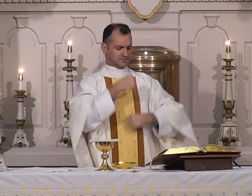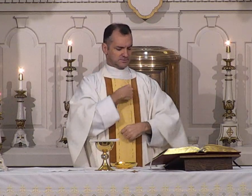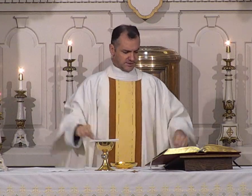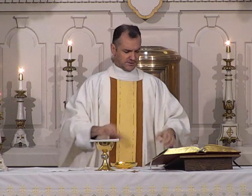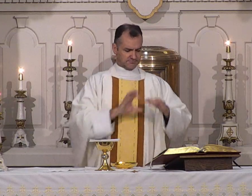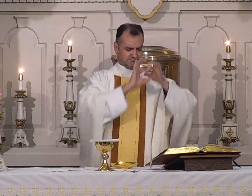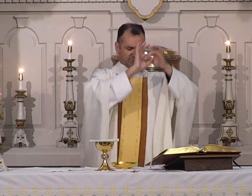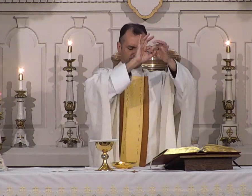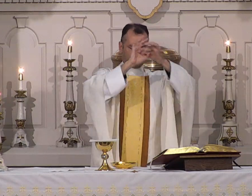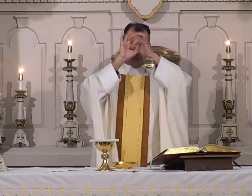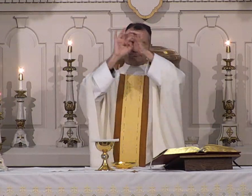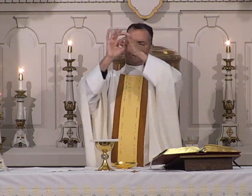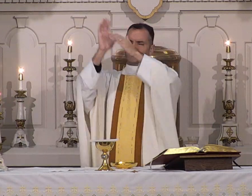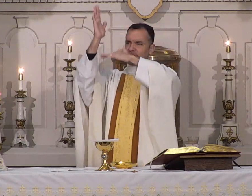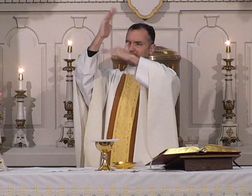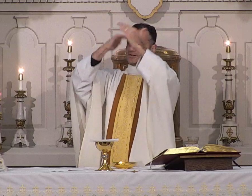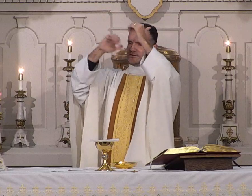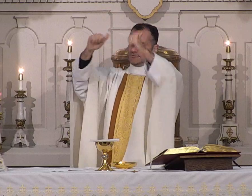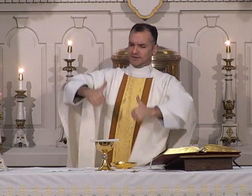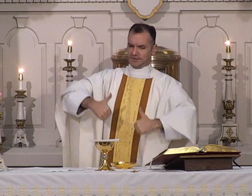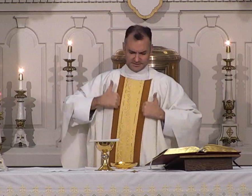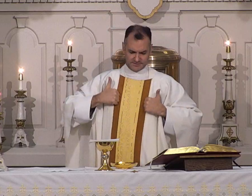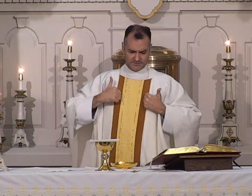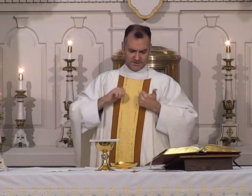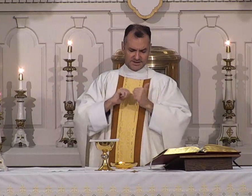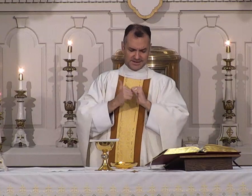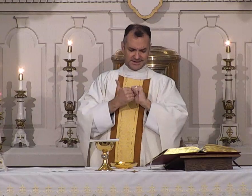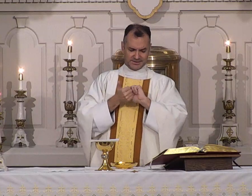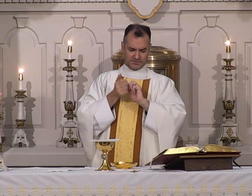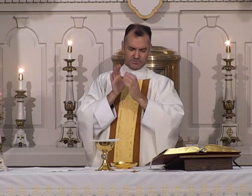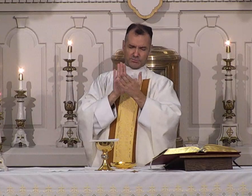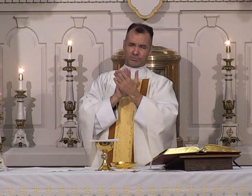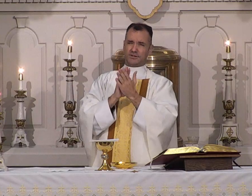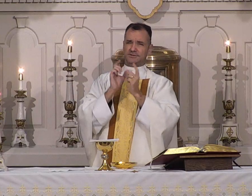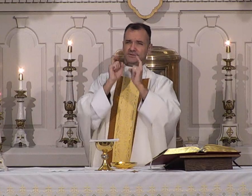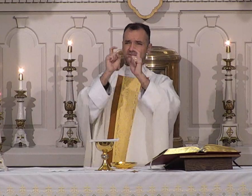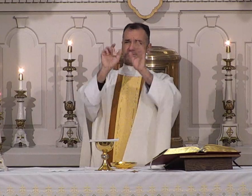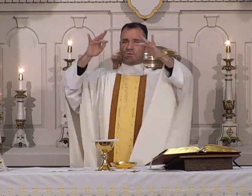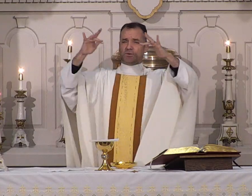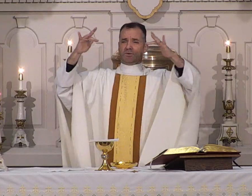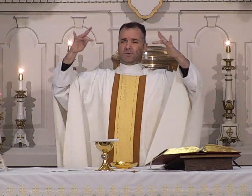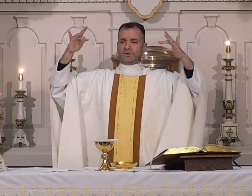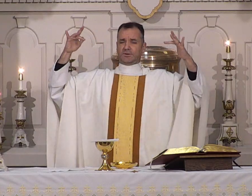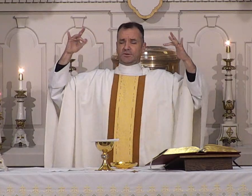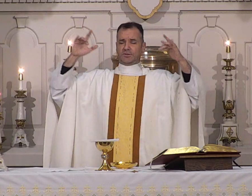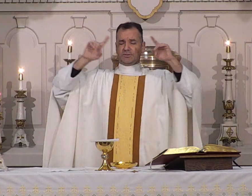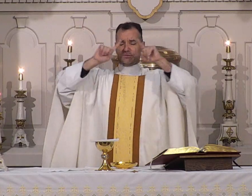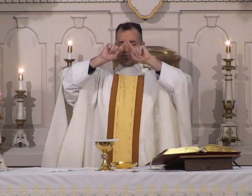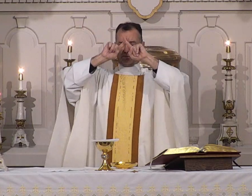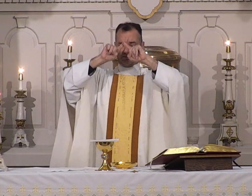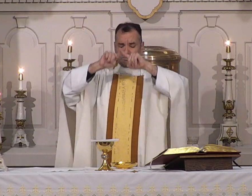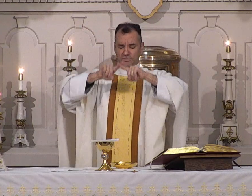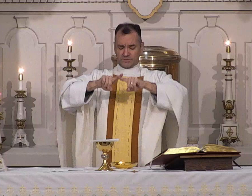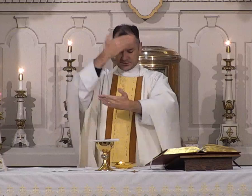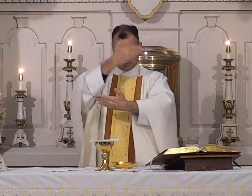may merit to be co-heirs to eternal life and may praise and glorify you through your